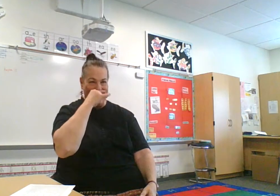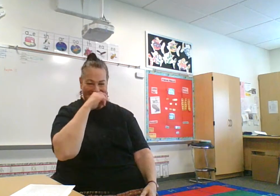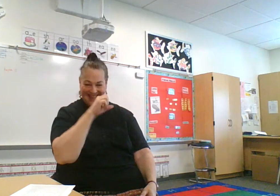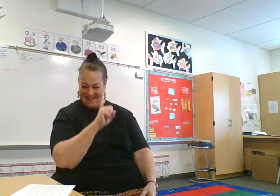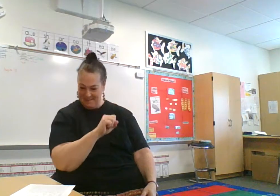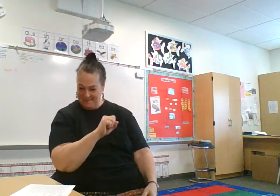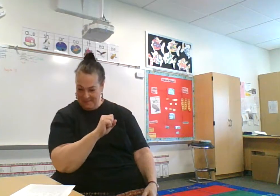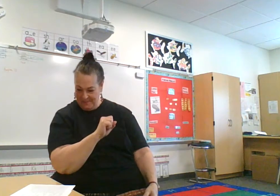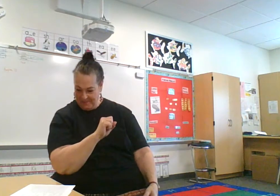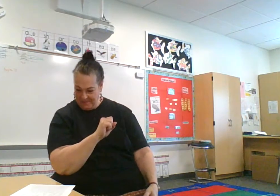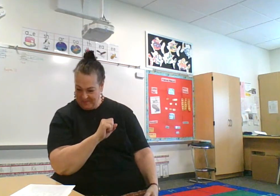Kids.